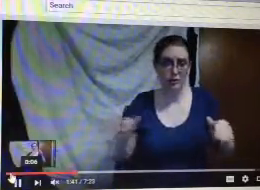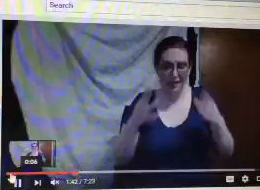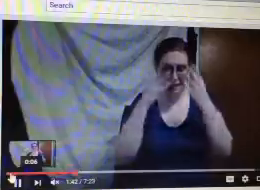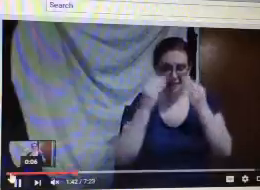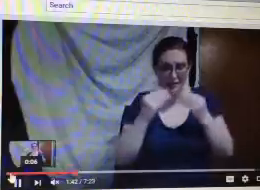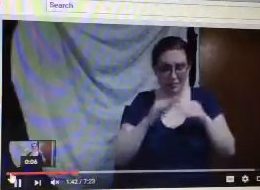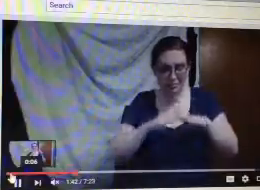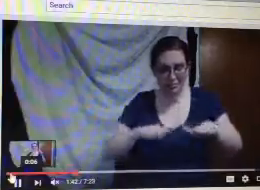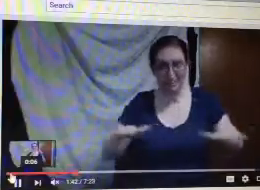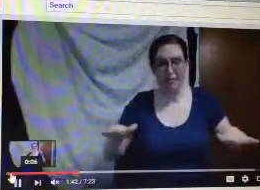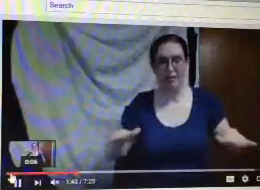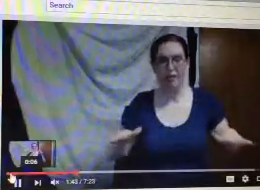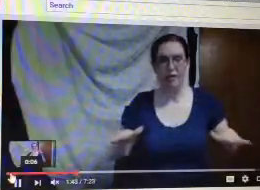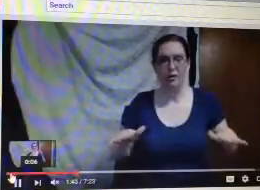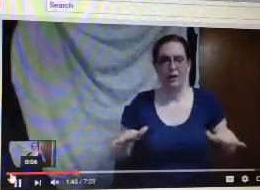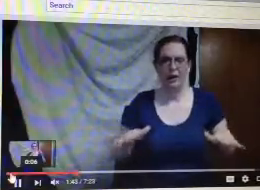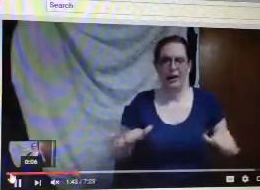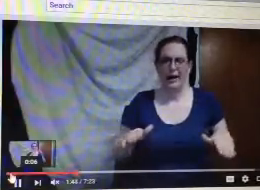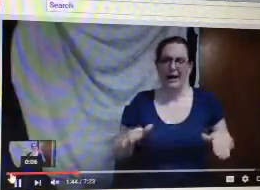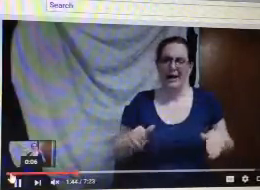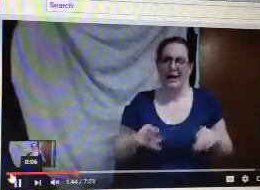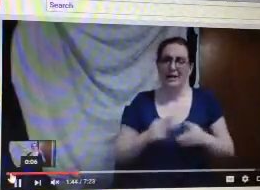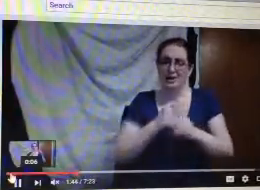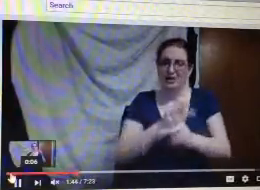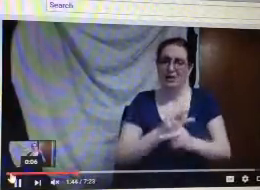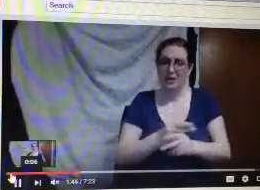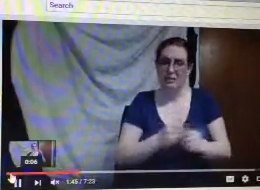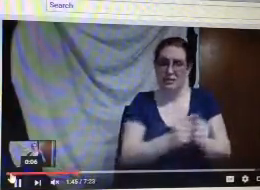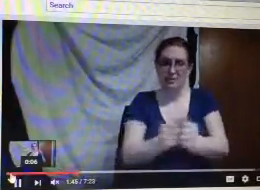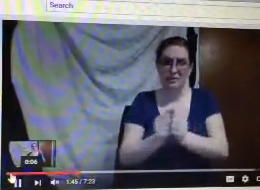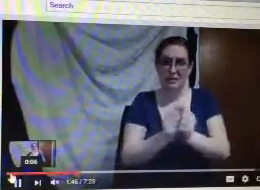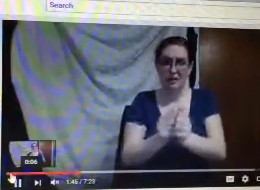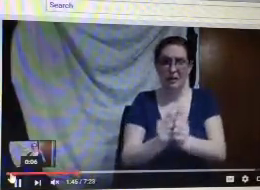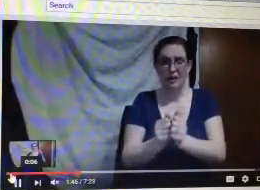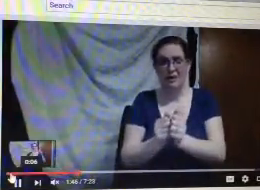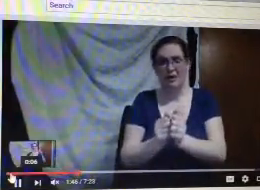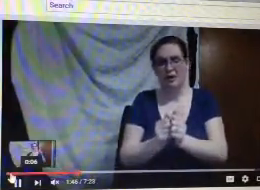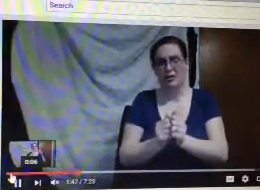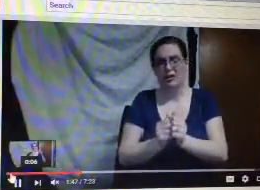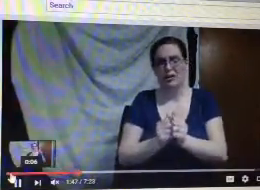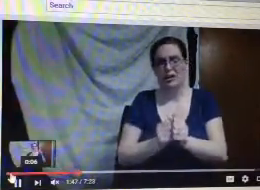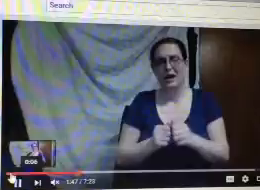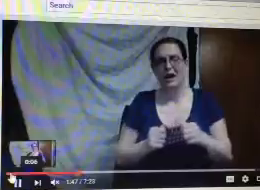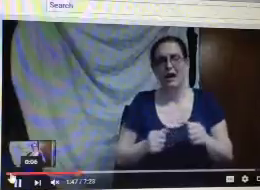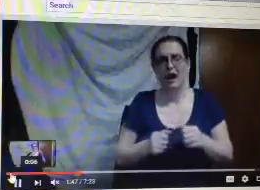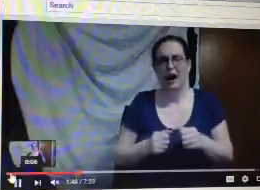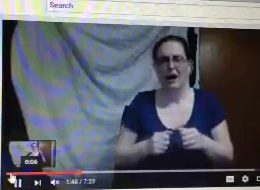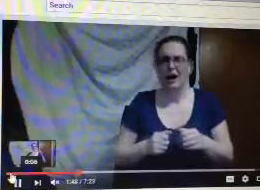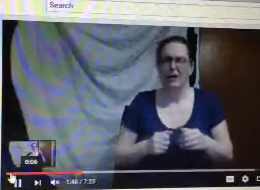your life with your children, and they sleep on the floor and care with